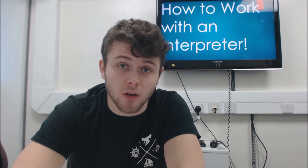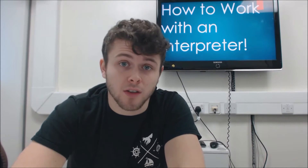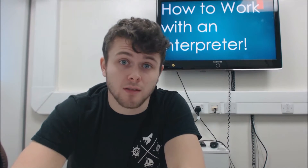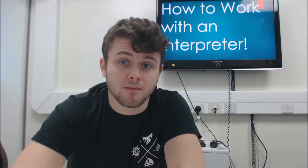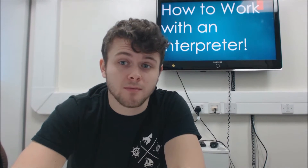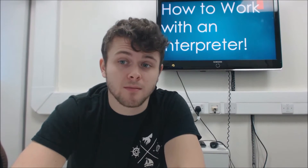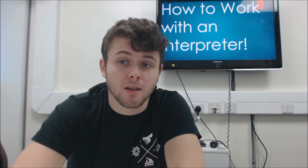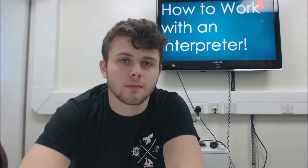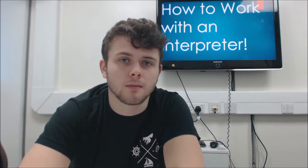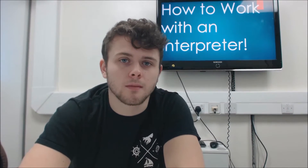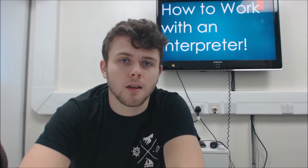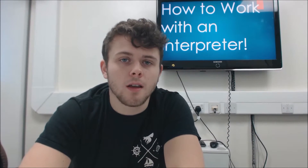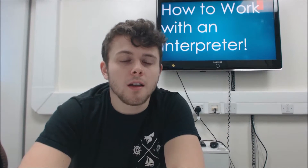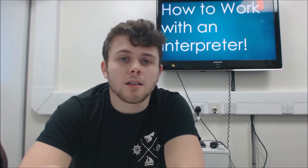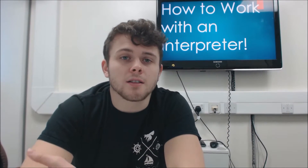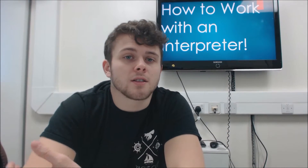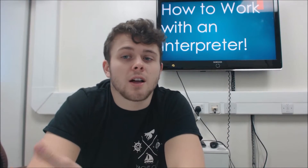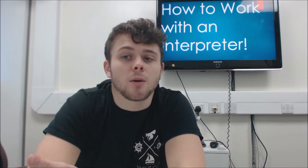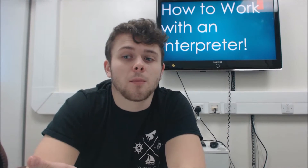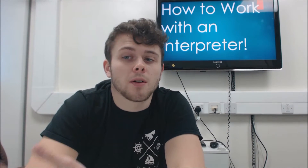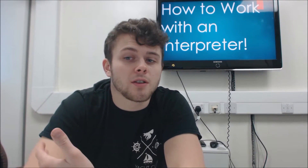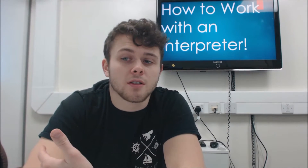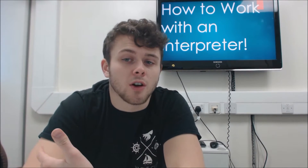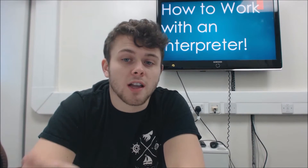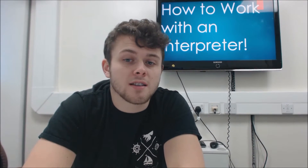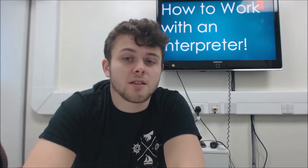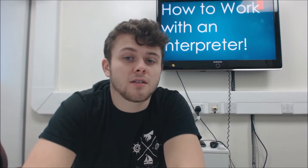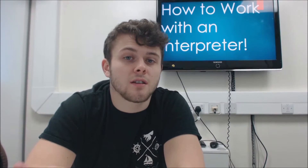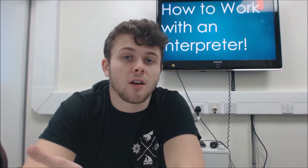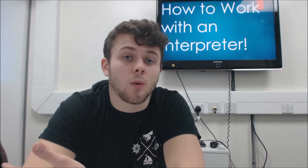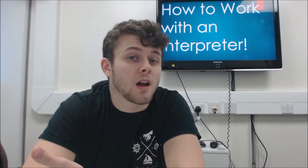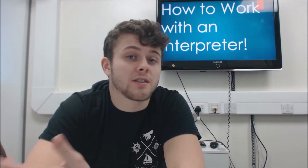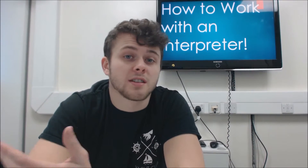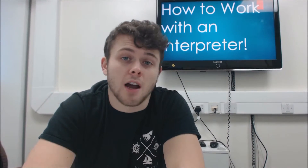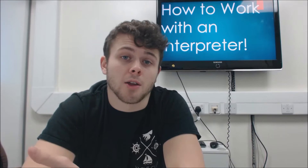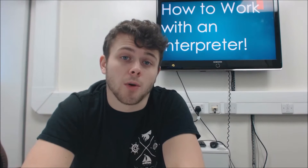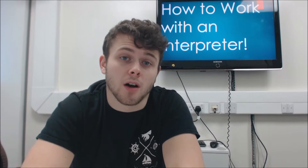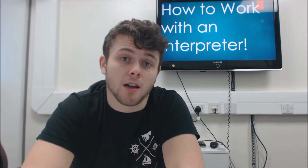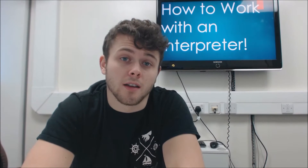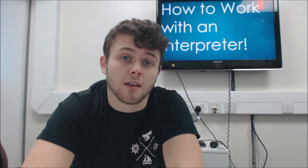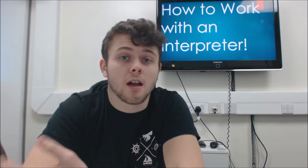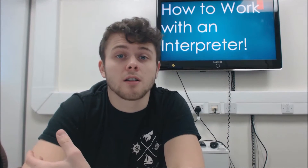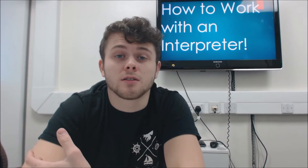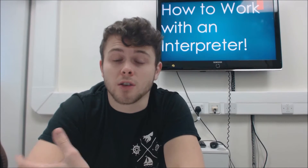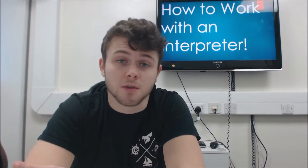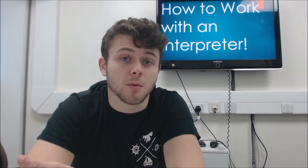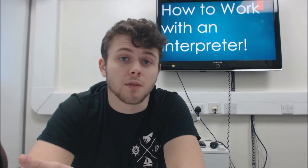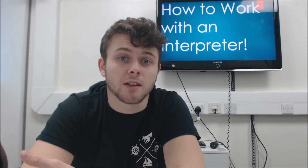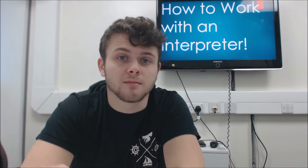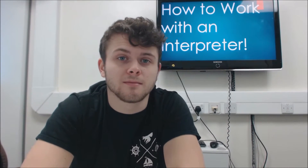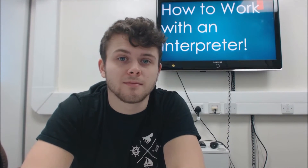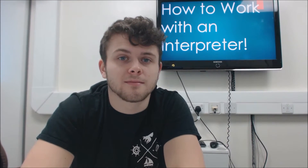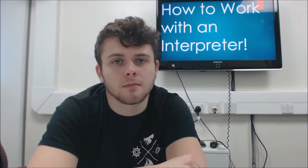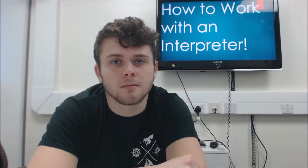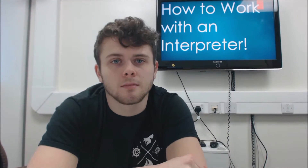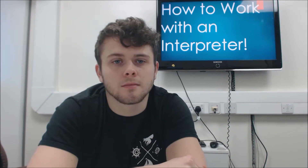is better than nothing. This will help your lesson or whatever scenario you are in to go